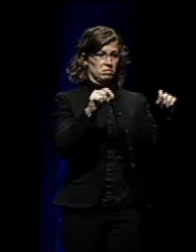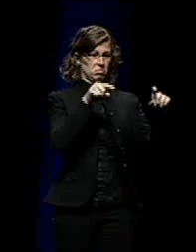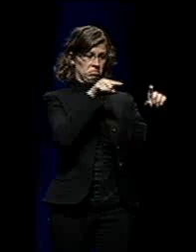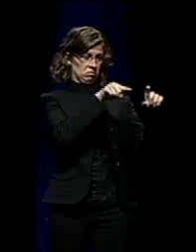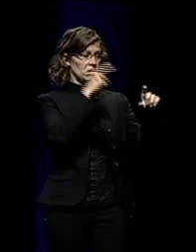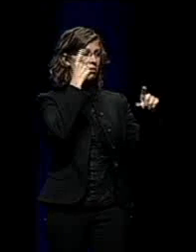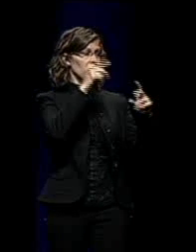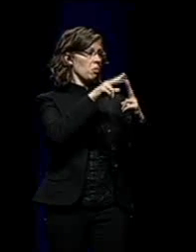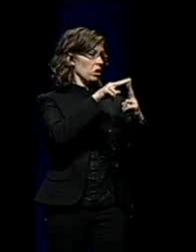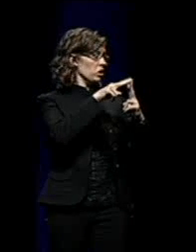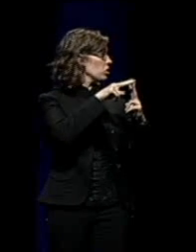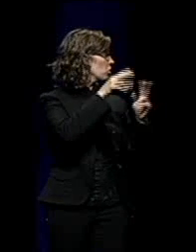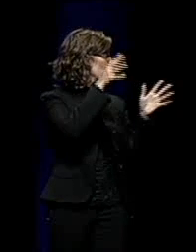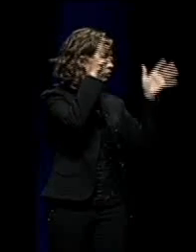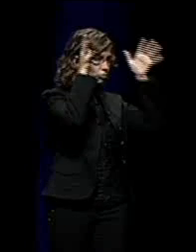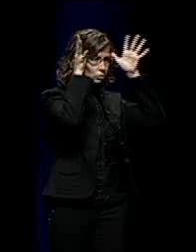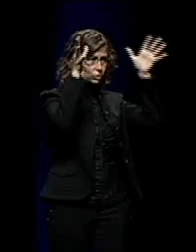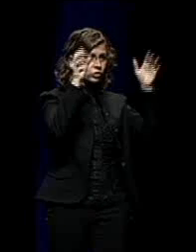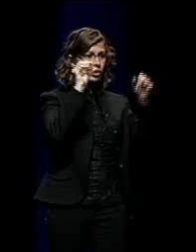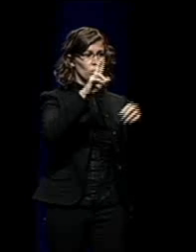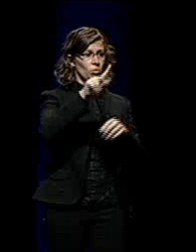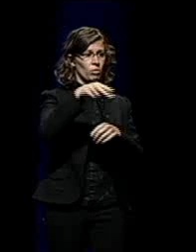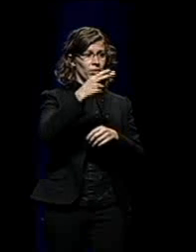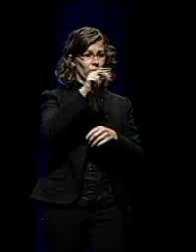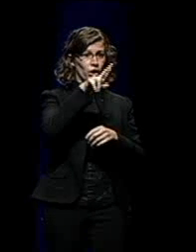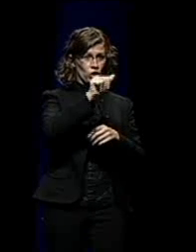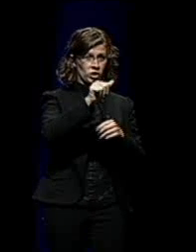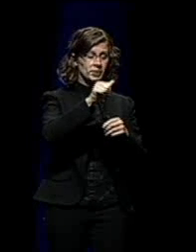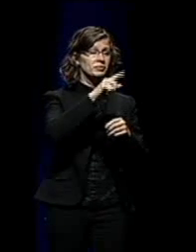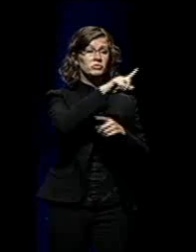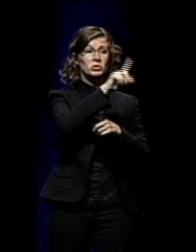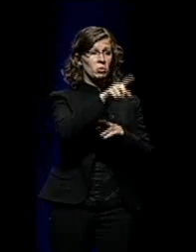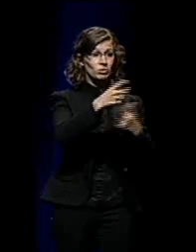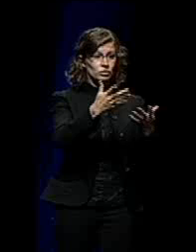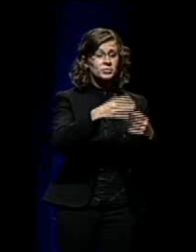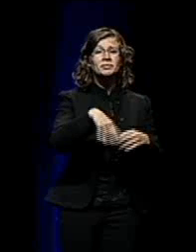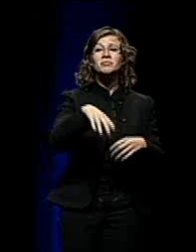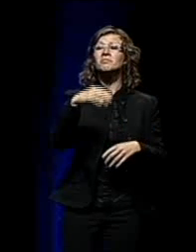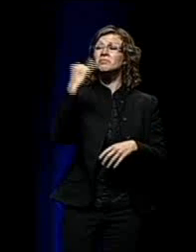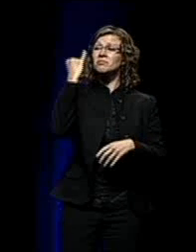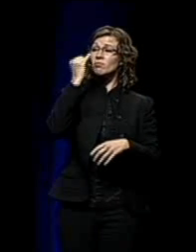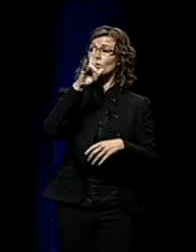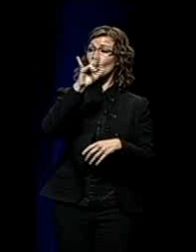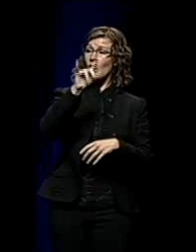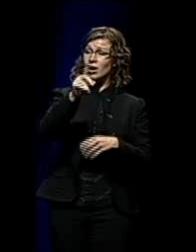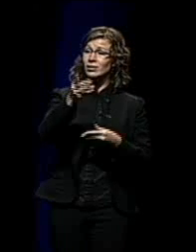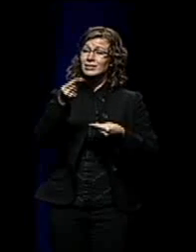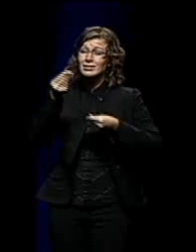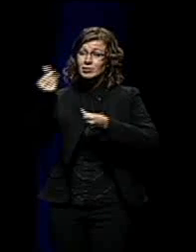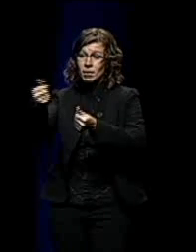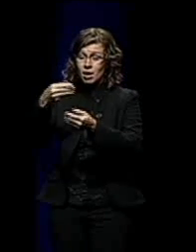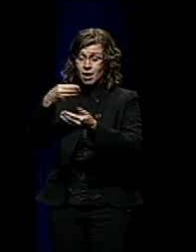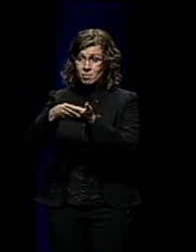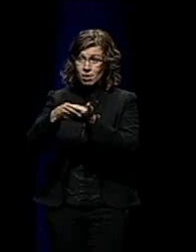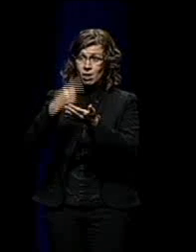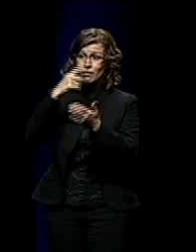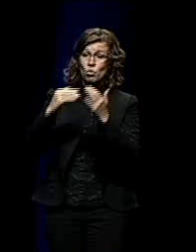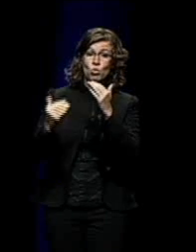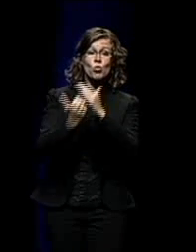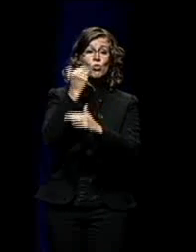Farah, if our idea is spending money on a new NIC, how come we're not focusing on a